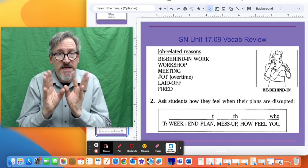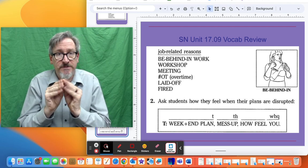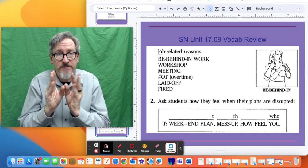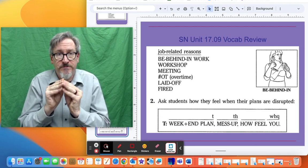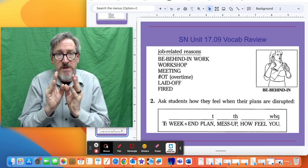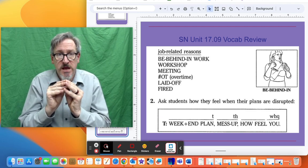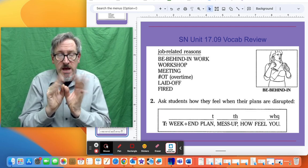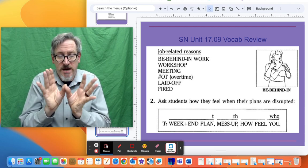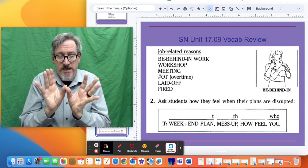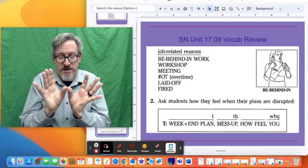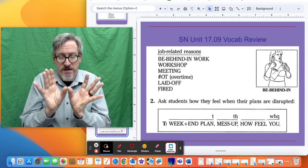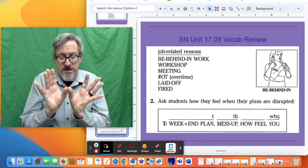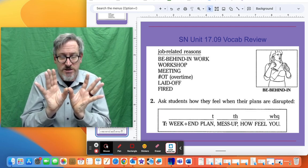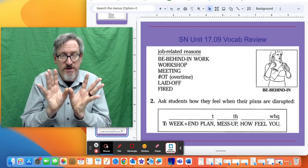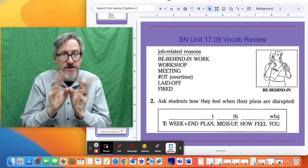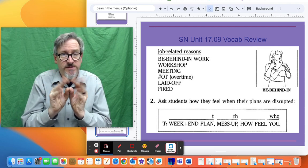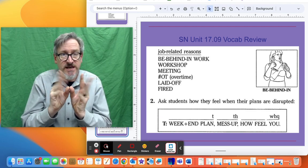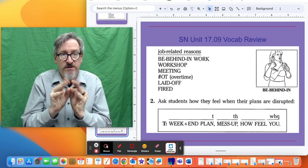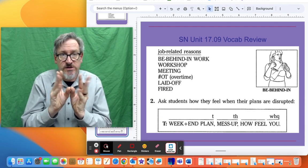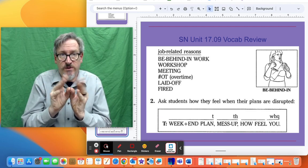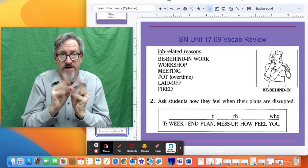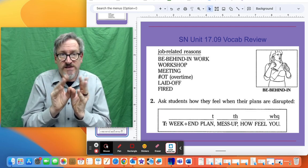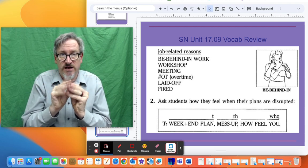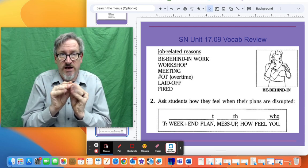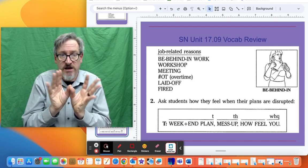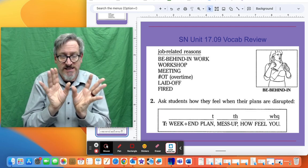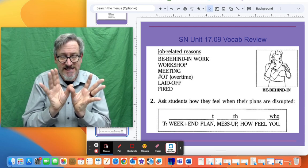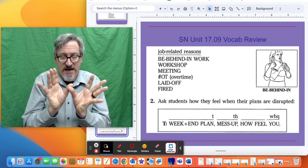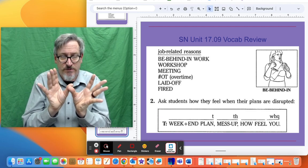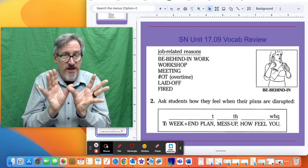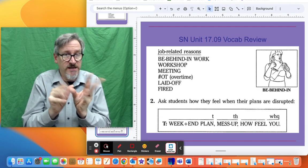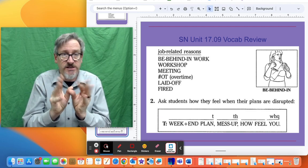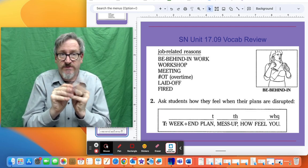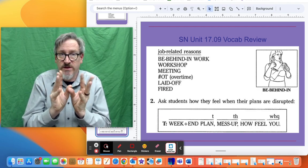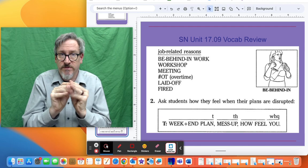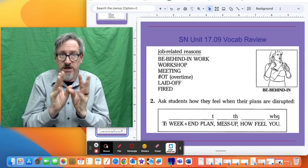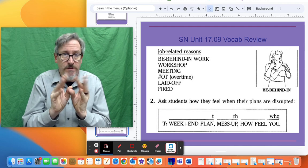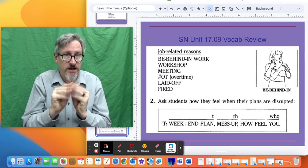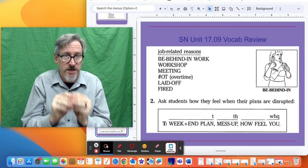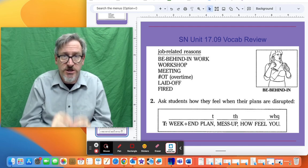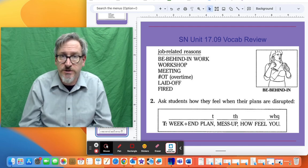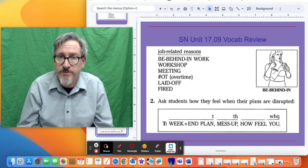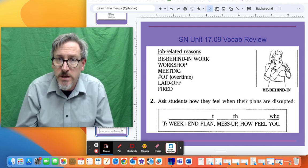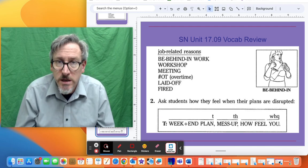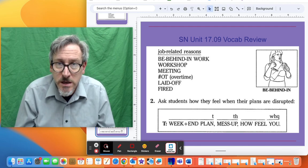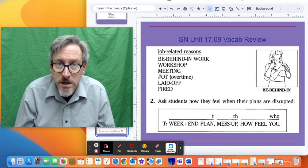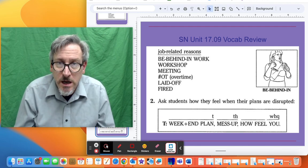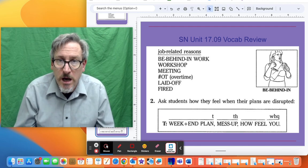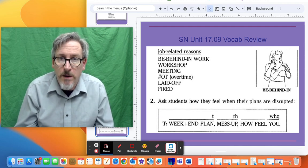Meeting. And I tend to touch my thumbs together, so I have a set placed for them to come in and touch.